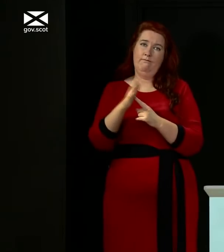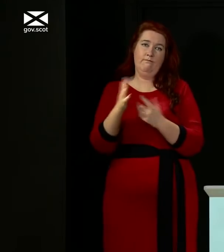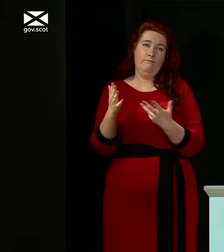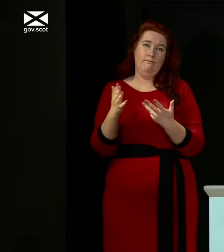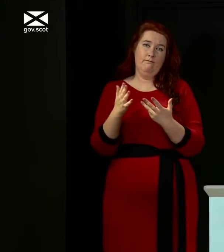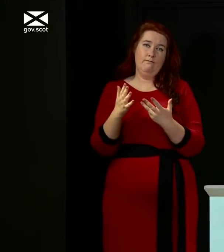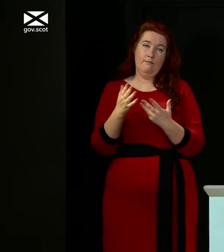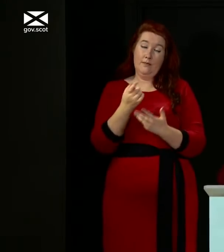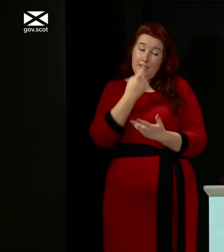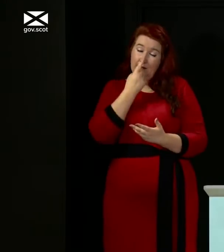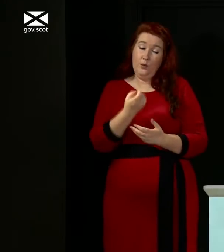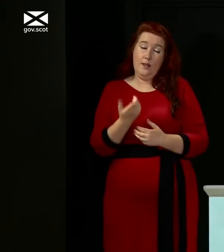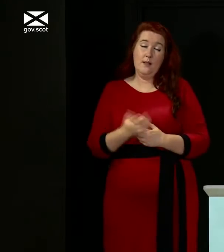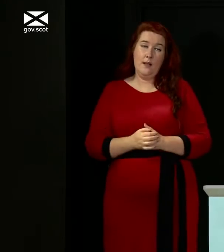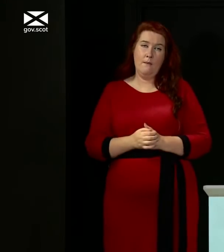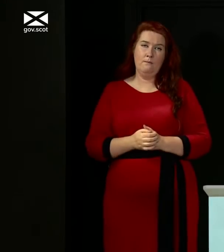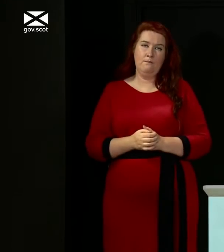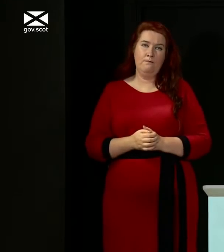as you possibly can.